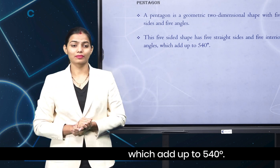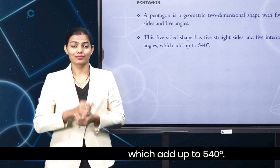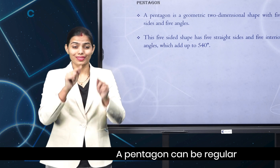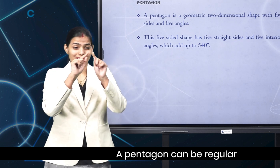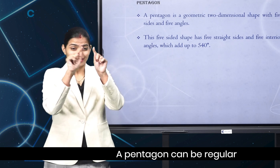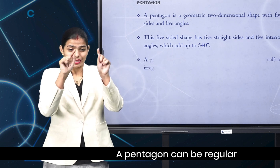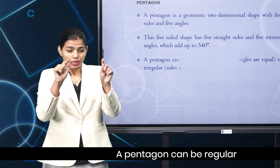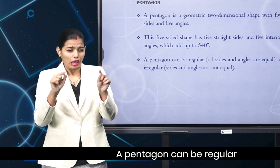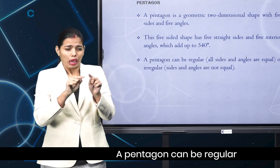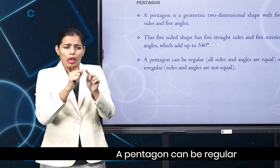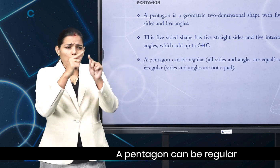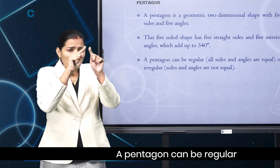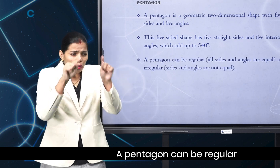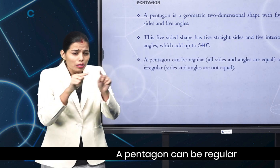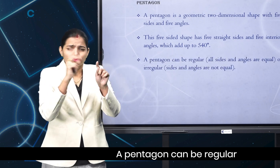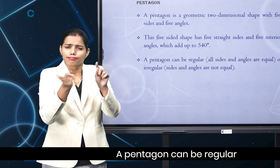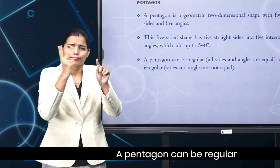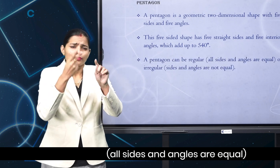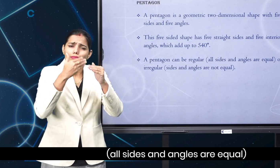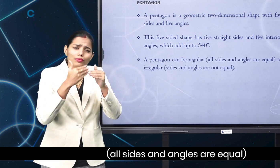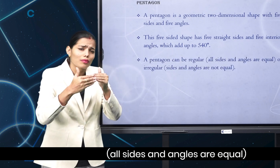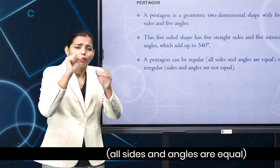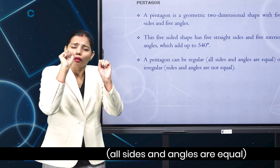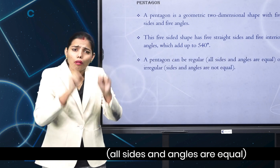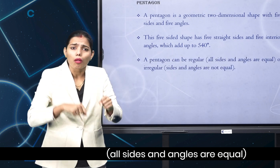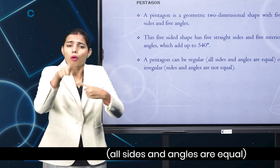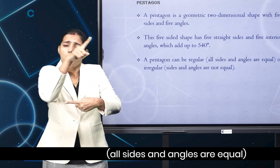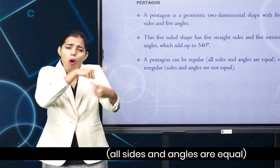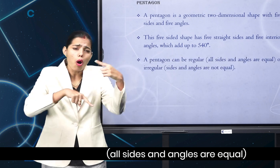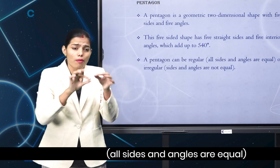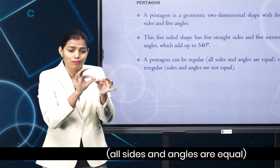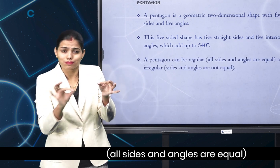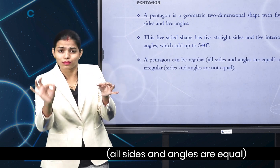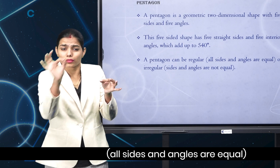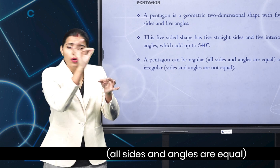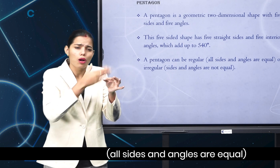A pentagon can be regular. All sides and angles are equal.